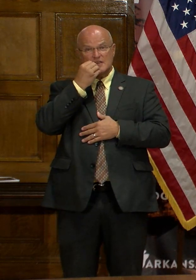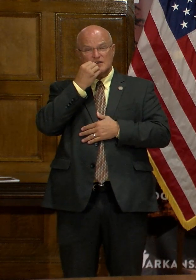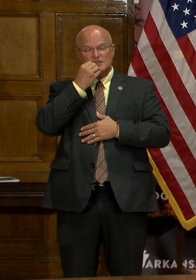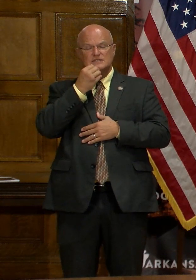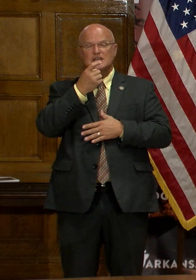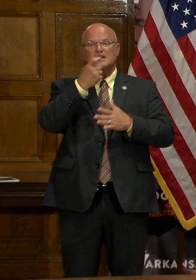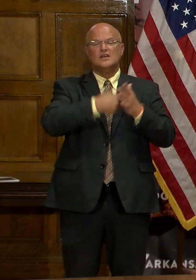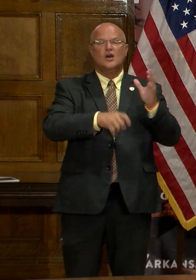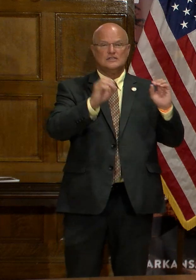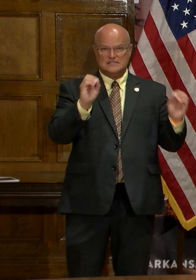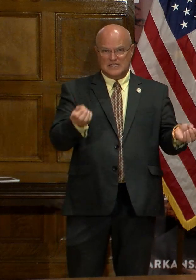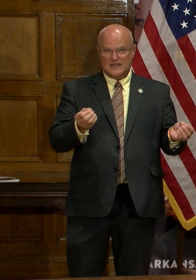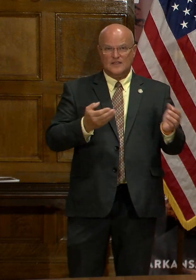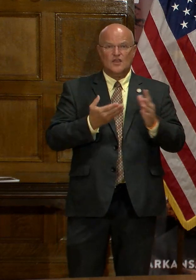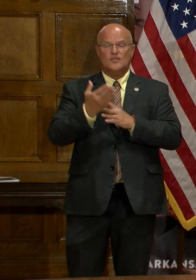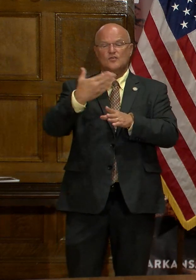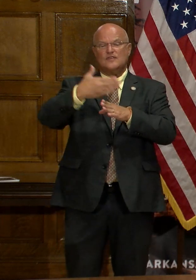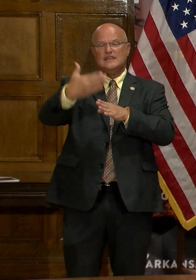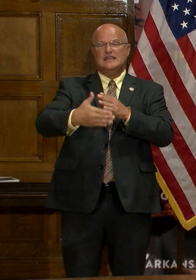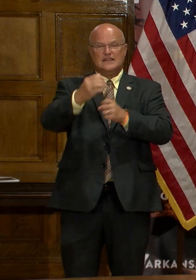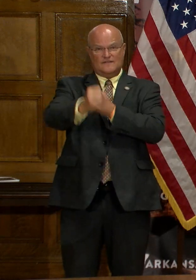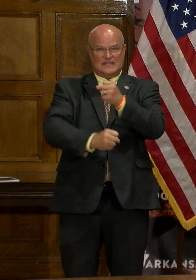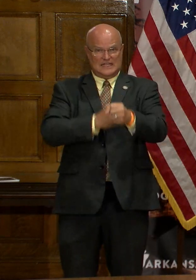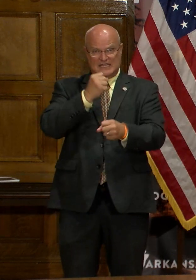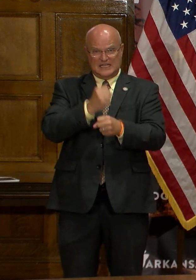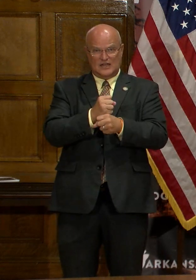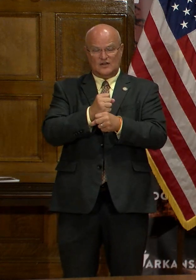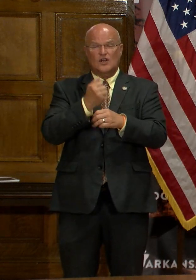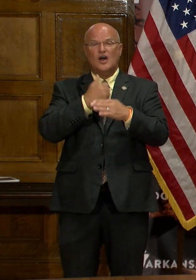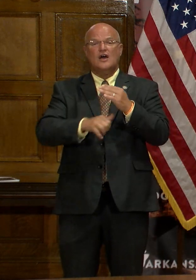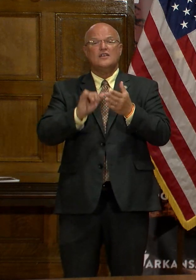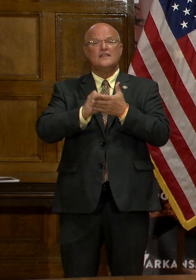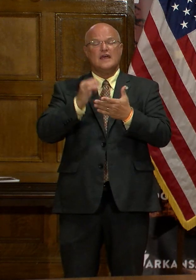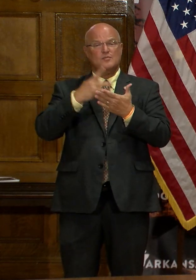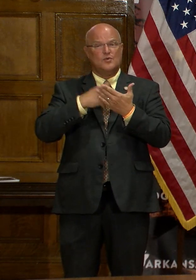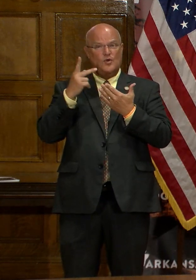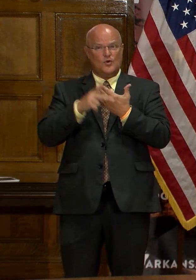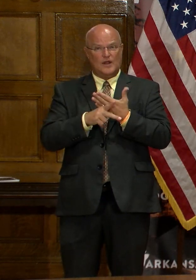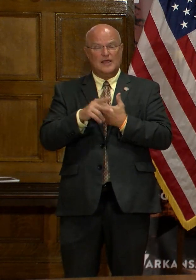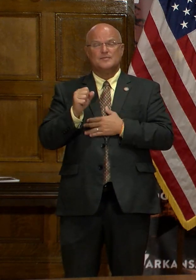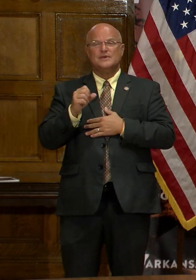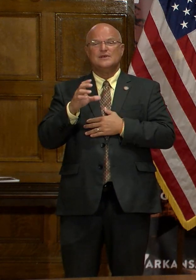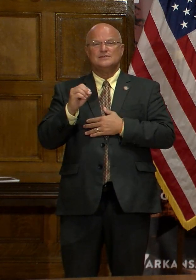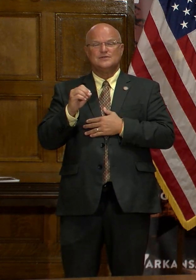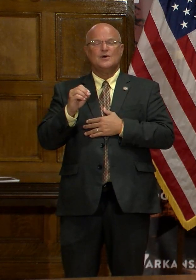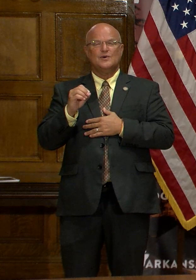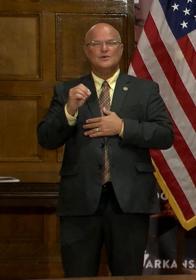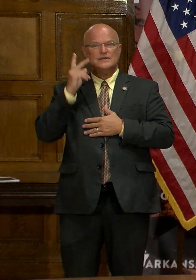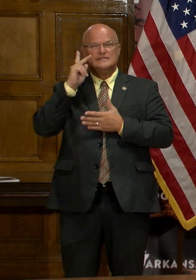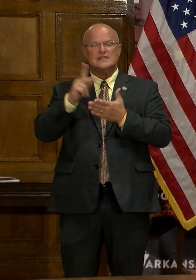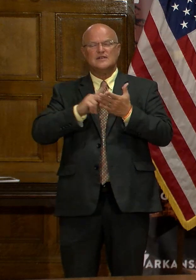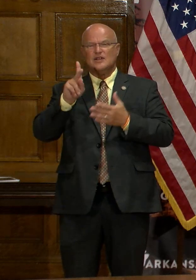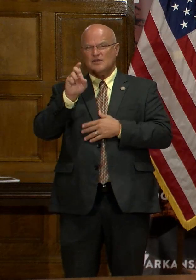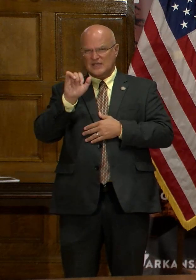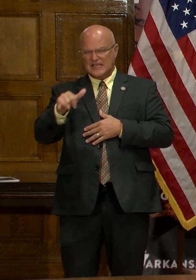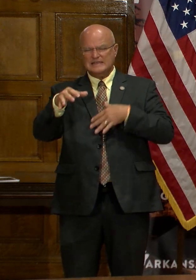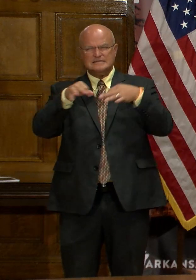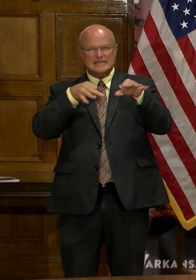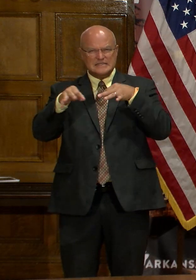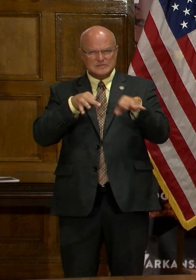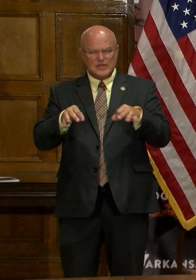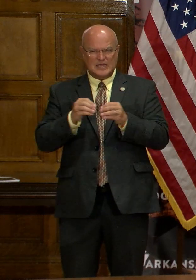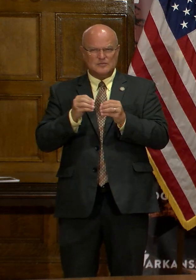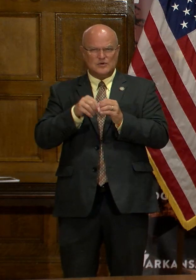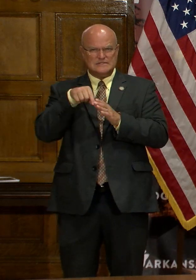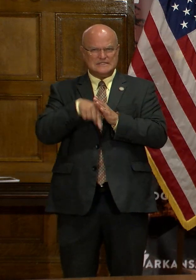free of cost through the end of the year under that program. And so, Secretary Key, if you can come and explain that in a little